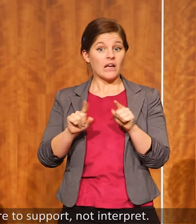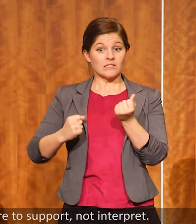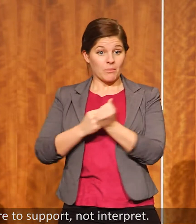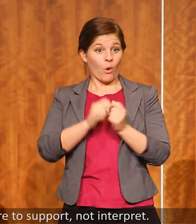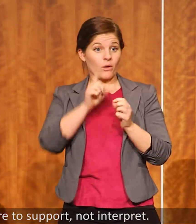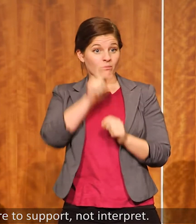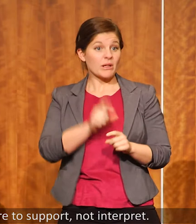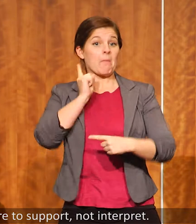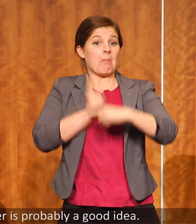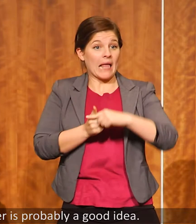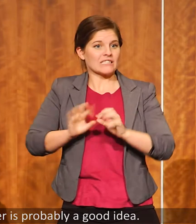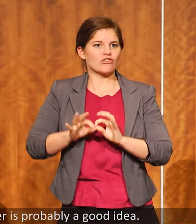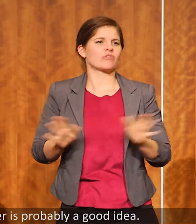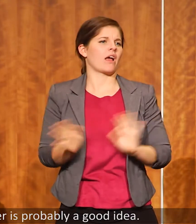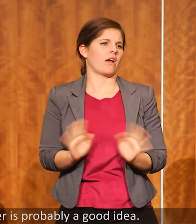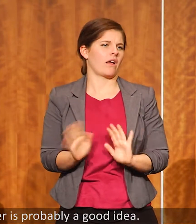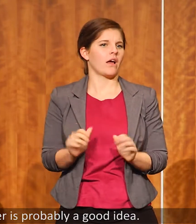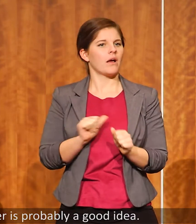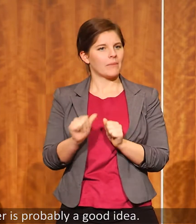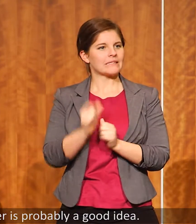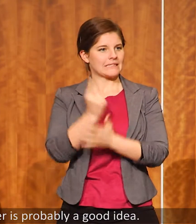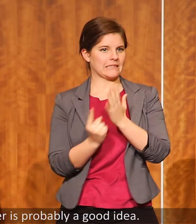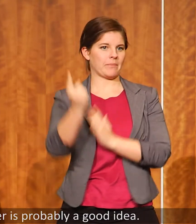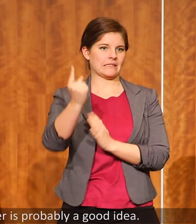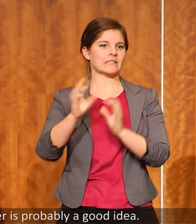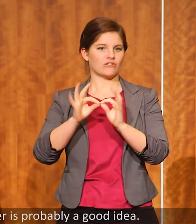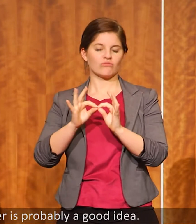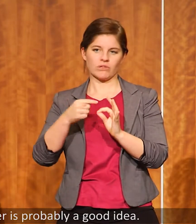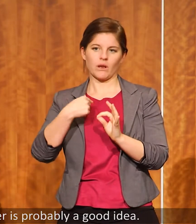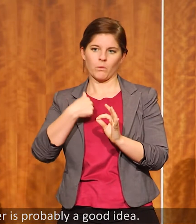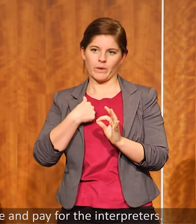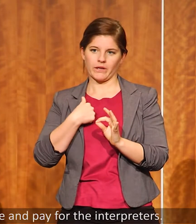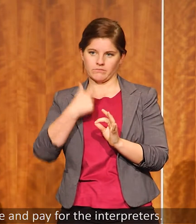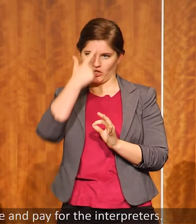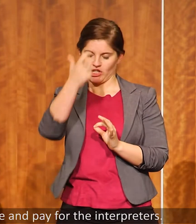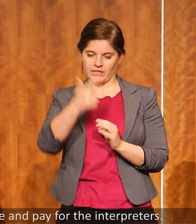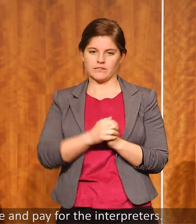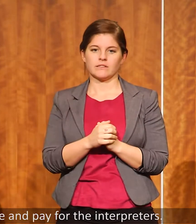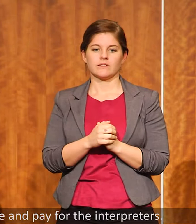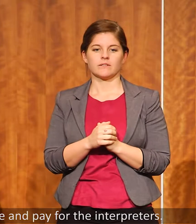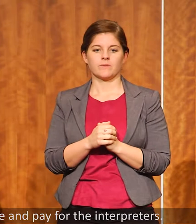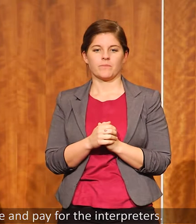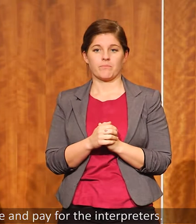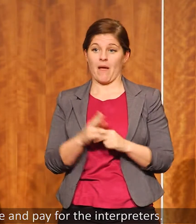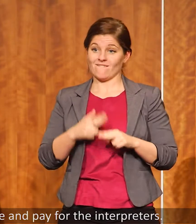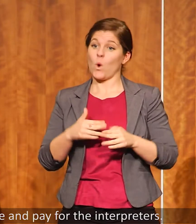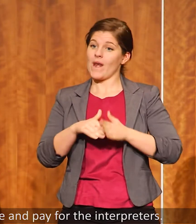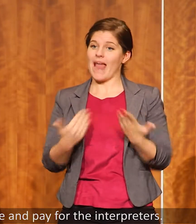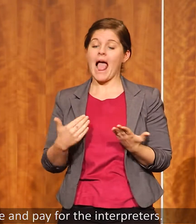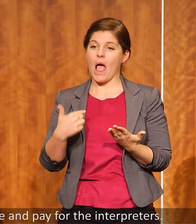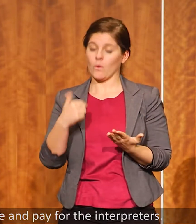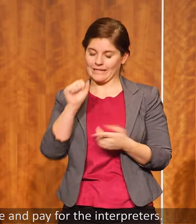support, not to interpret. And so an independent interpreter is probably a very good idea. But at the moment, we will engage